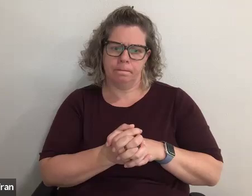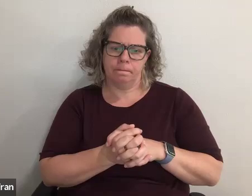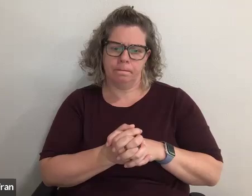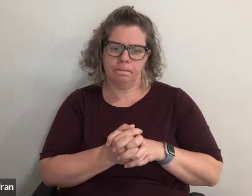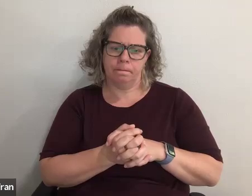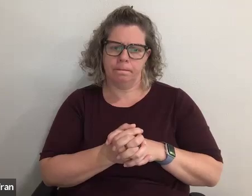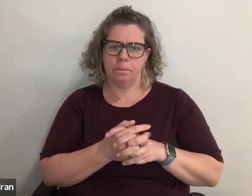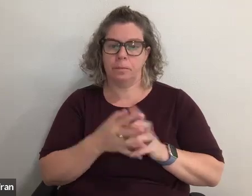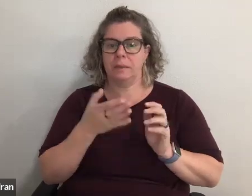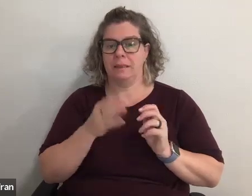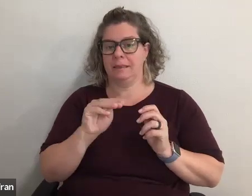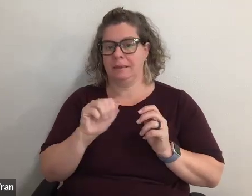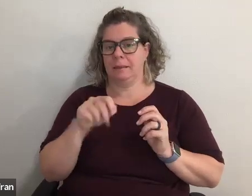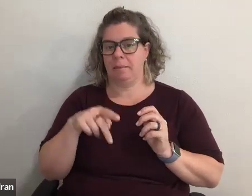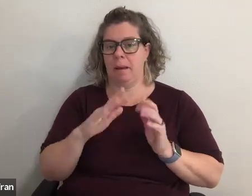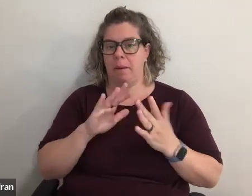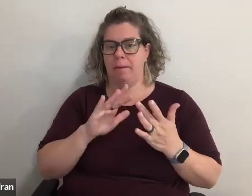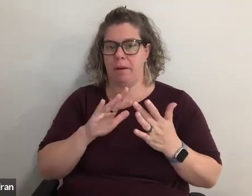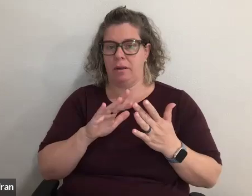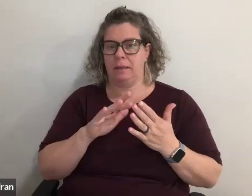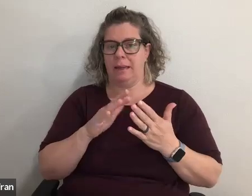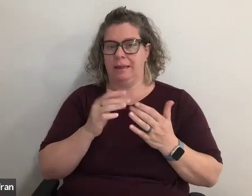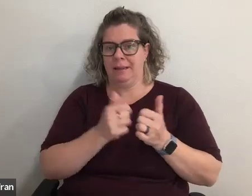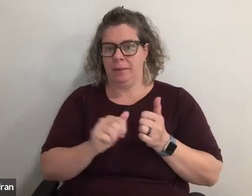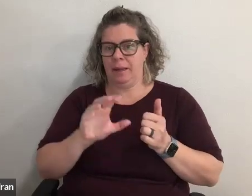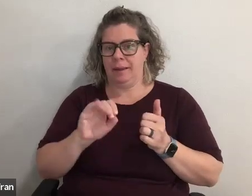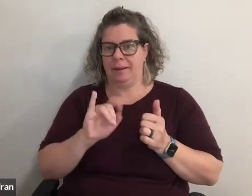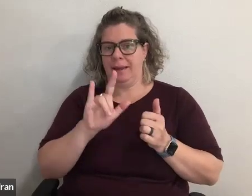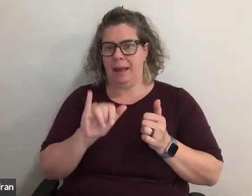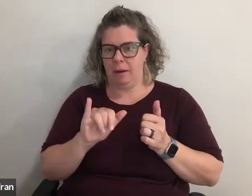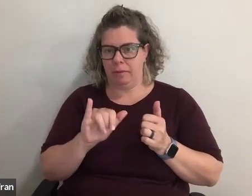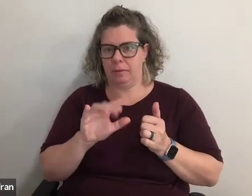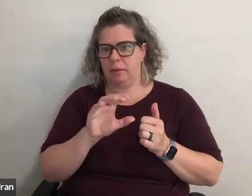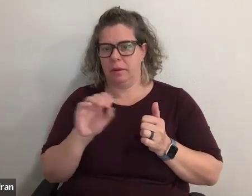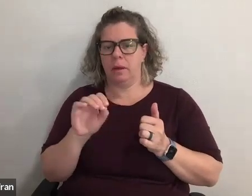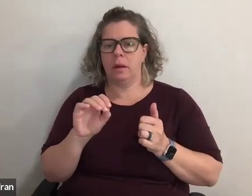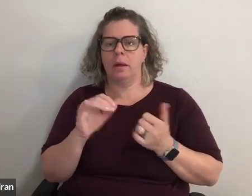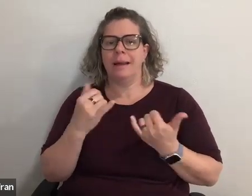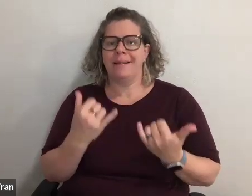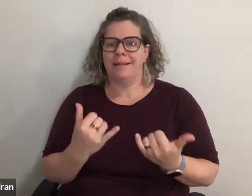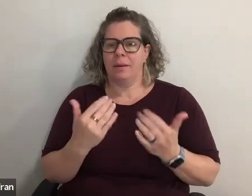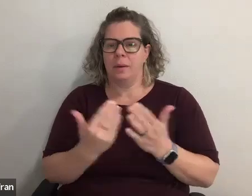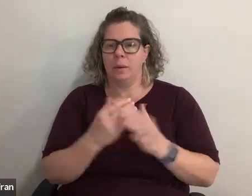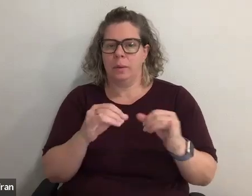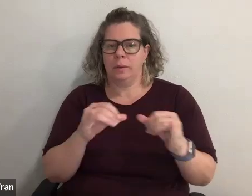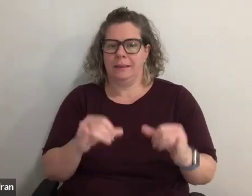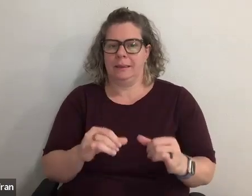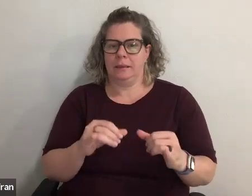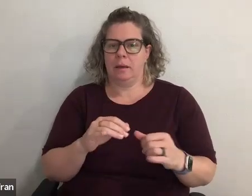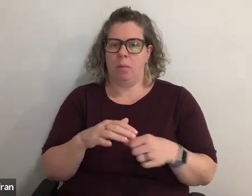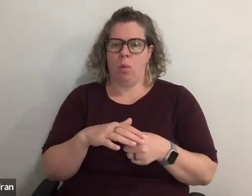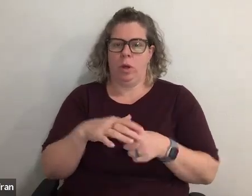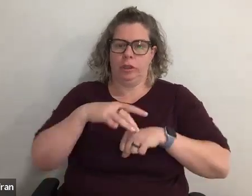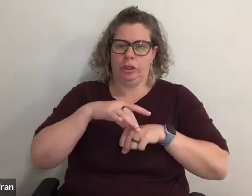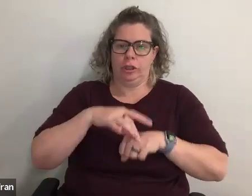And then here's a map of our contacts by county. The new system where they geo-route the calls based on the location of the cell phone tower has